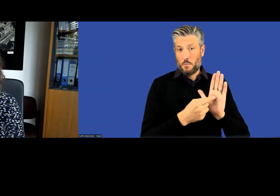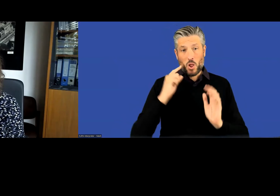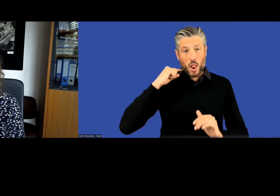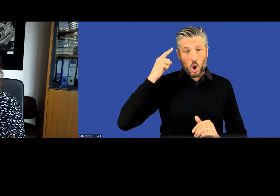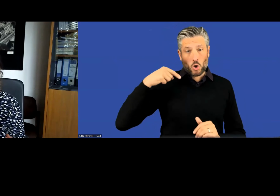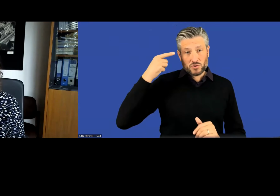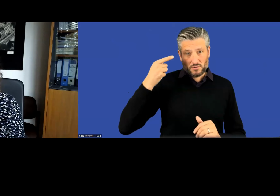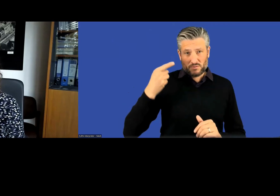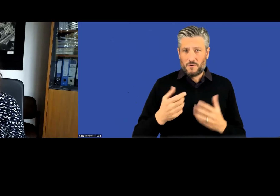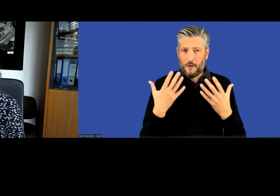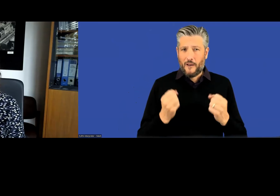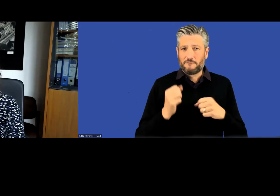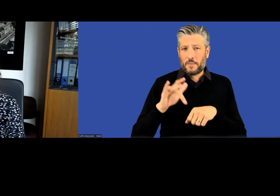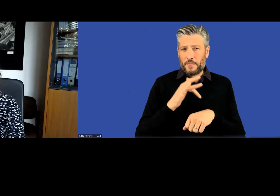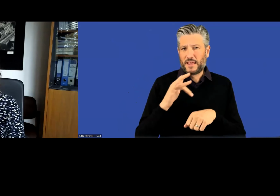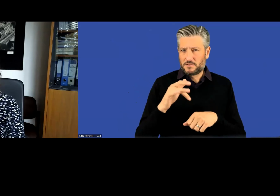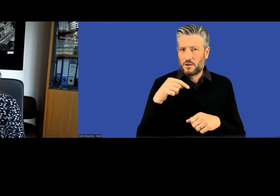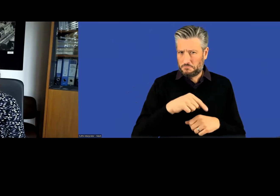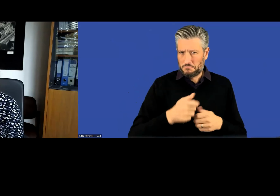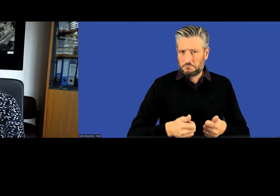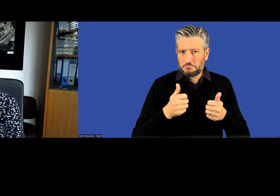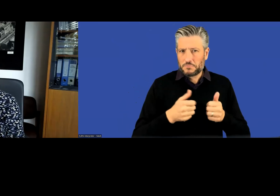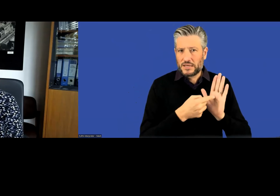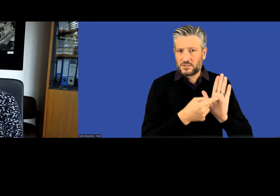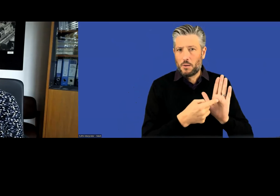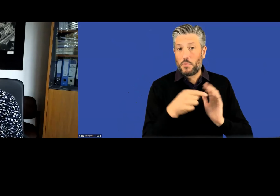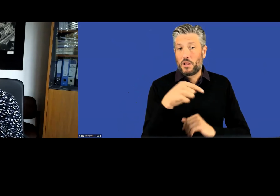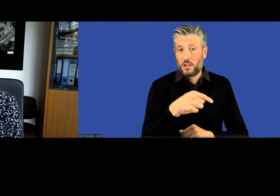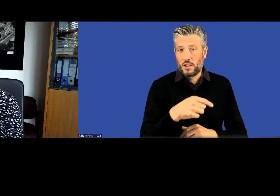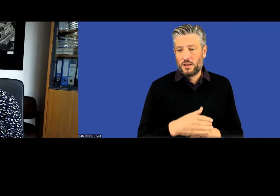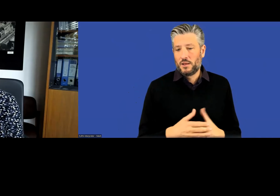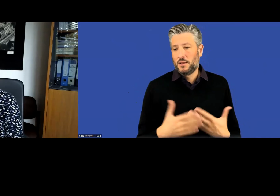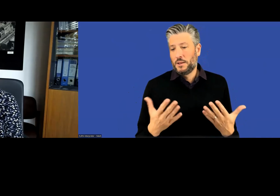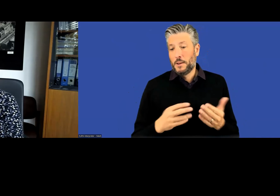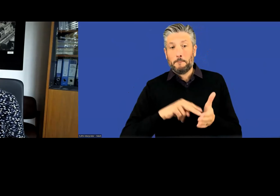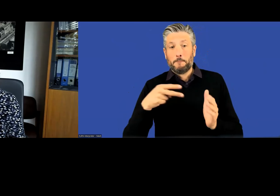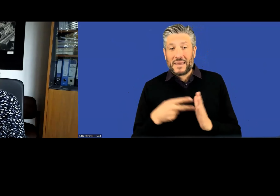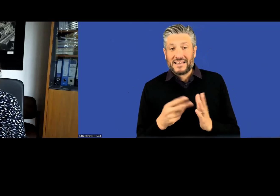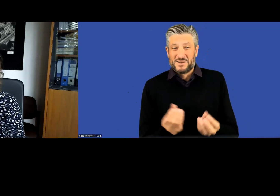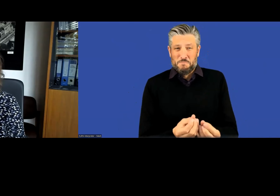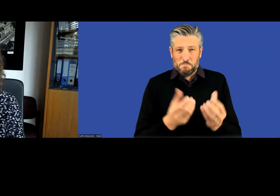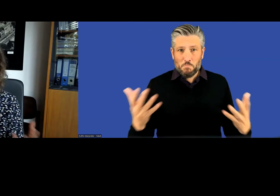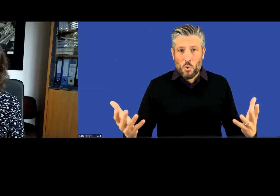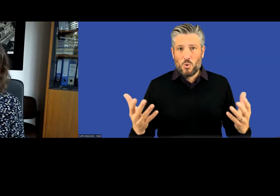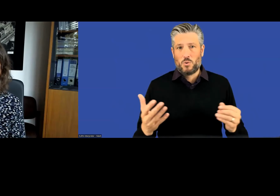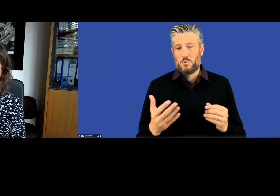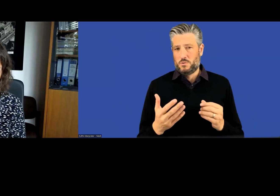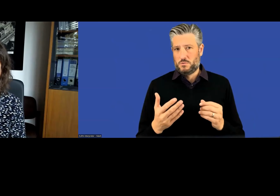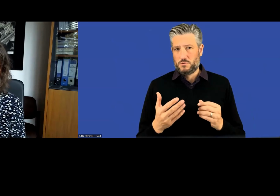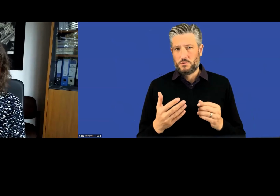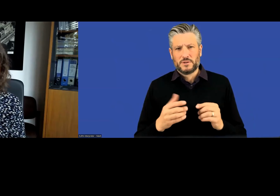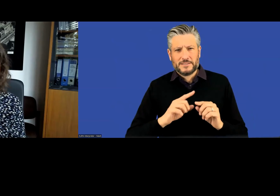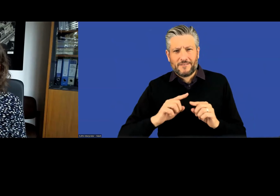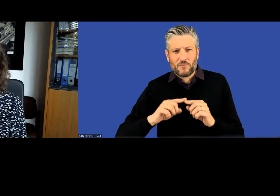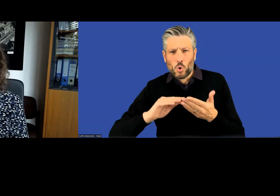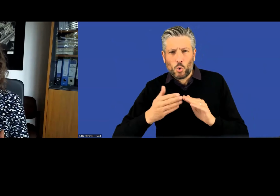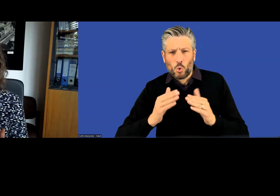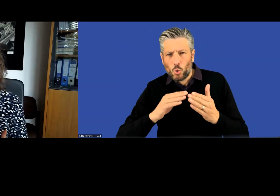art companies can really offer the live experience to many more in the community than just providing space for wheelchair